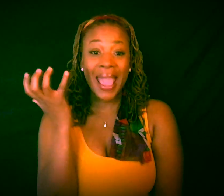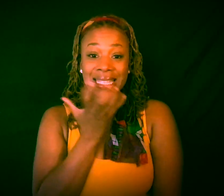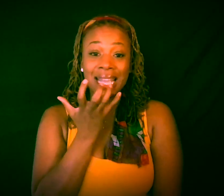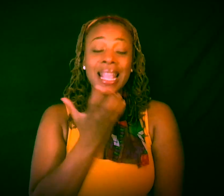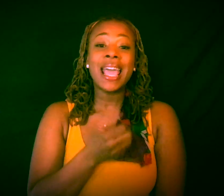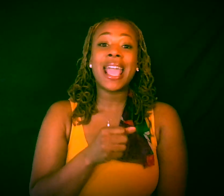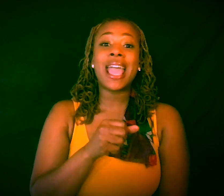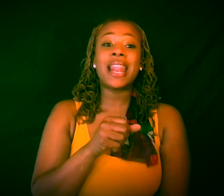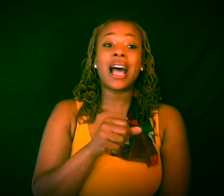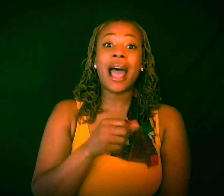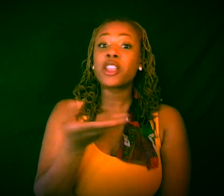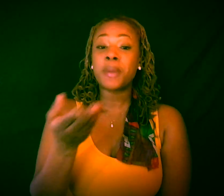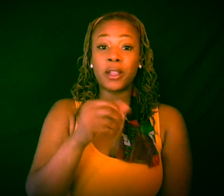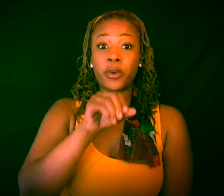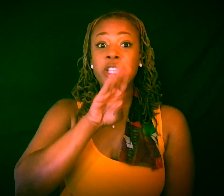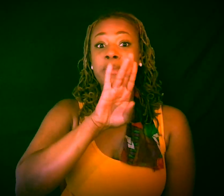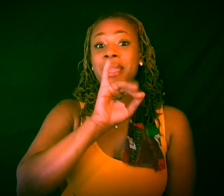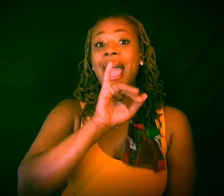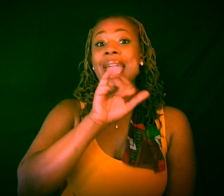amazing. And I'll spell it for you. It's